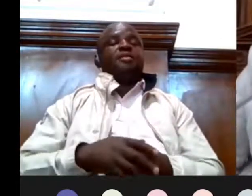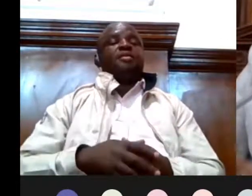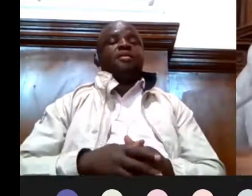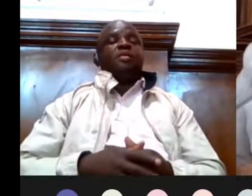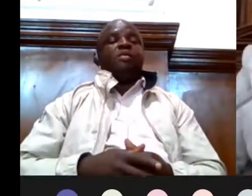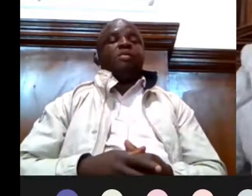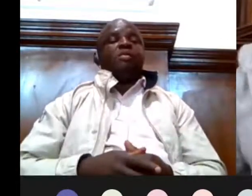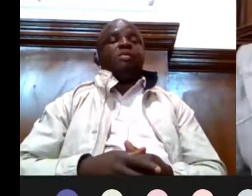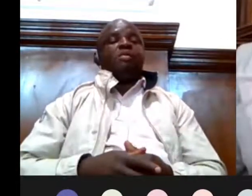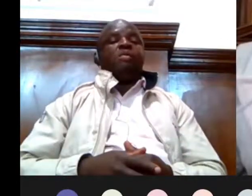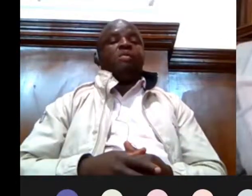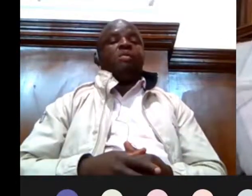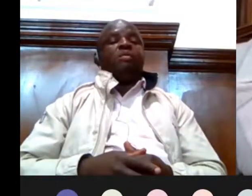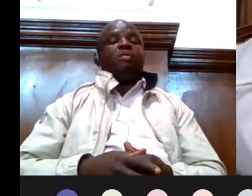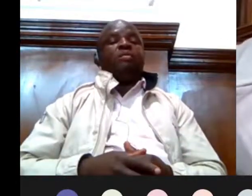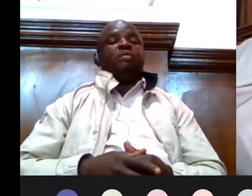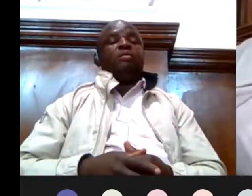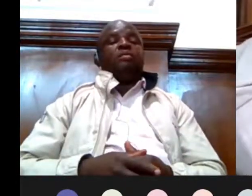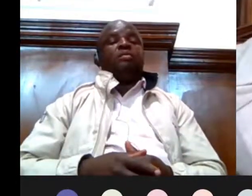opportunity.